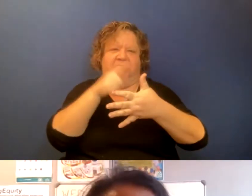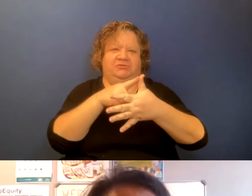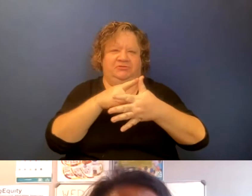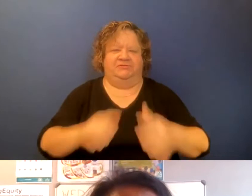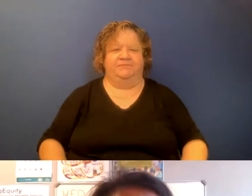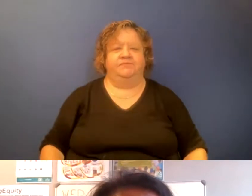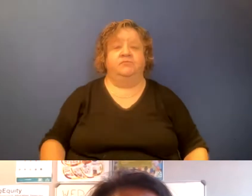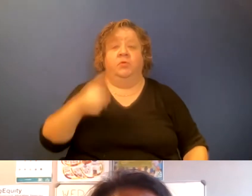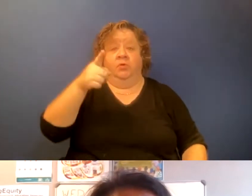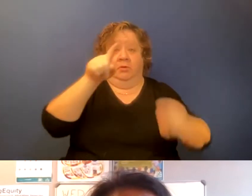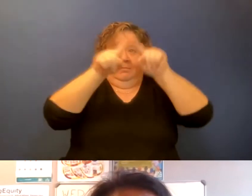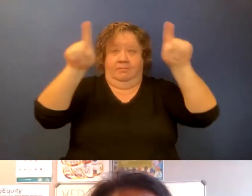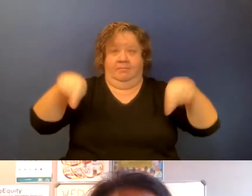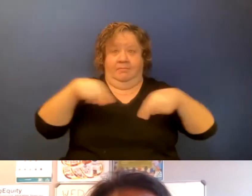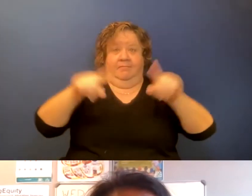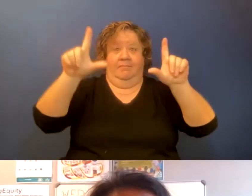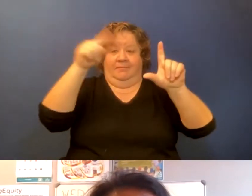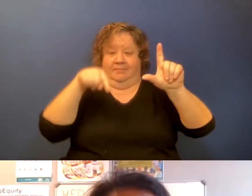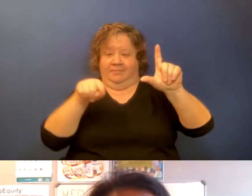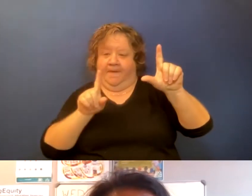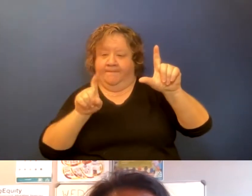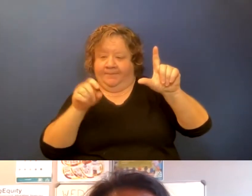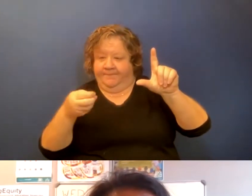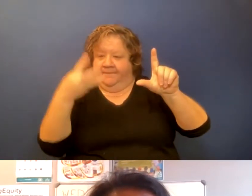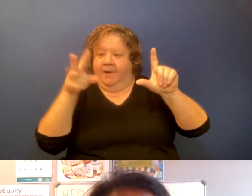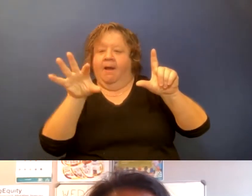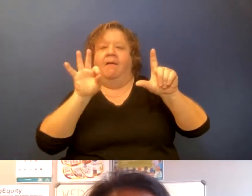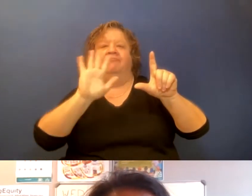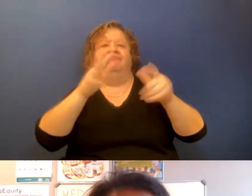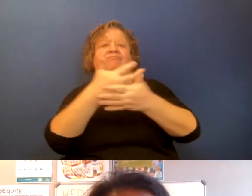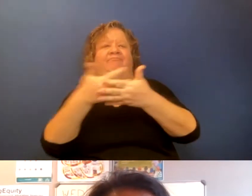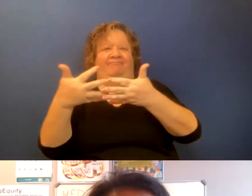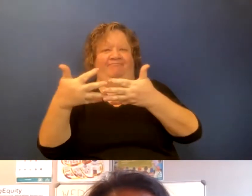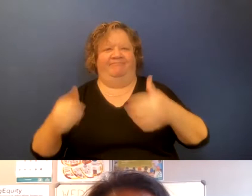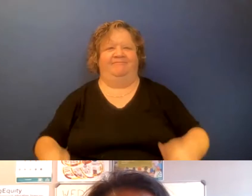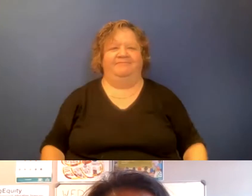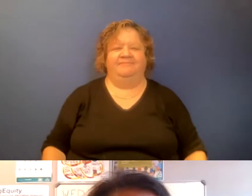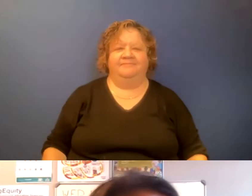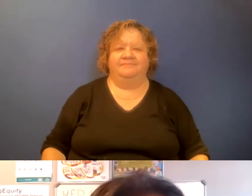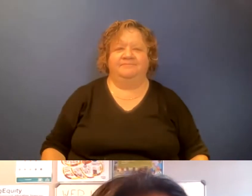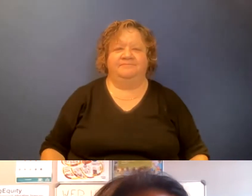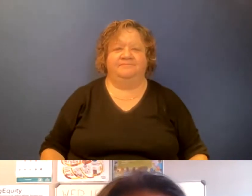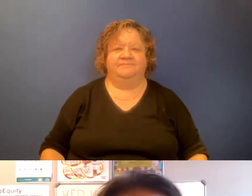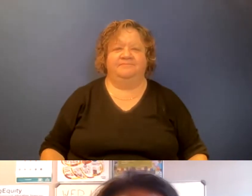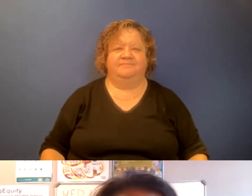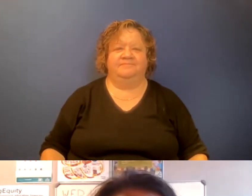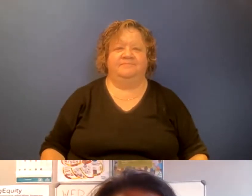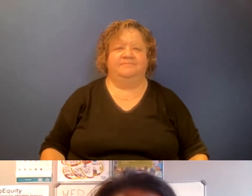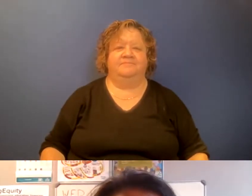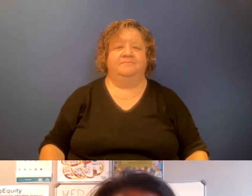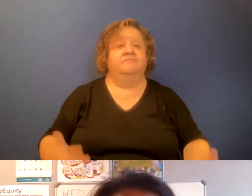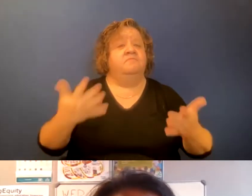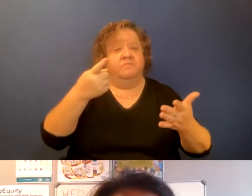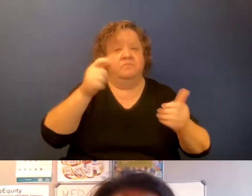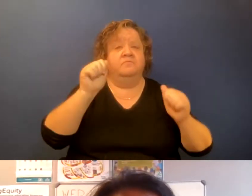There is an option also to mute the audio. Please don't use this button. Should you have questions for panelists, kindly use the